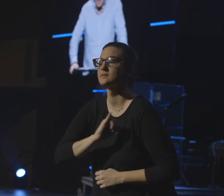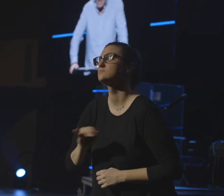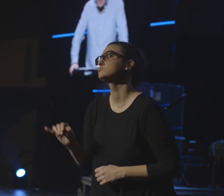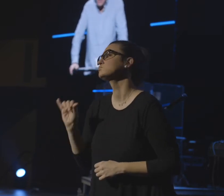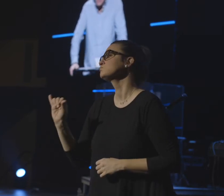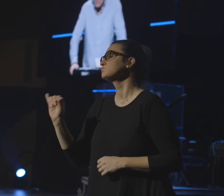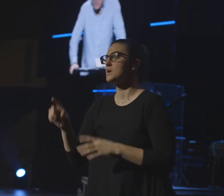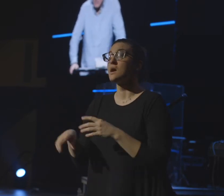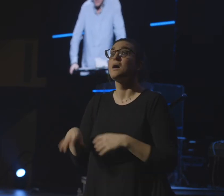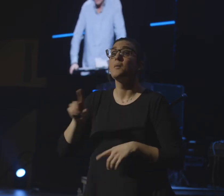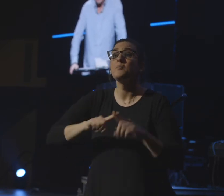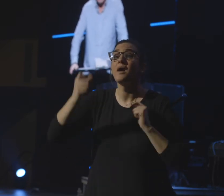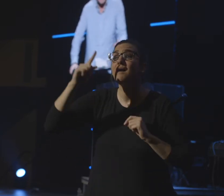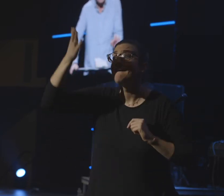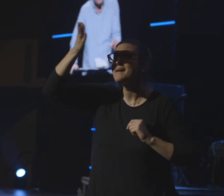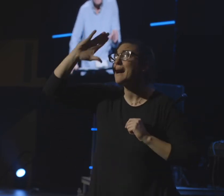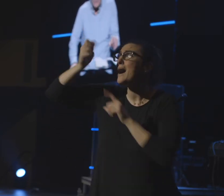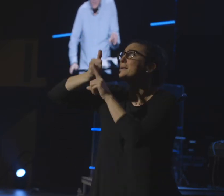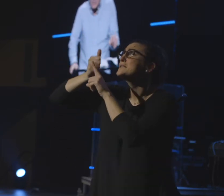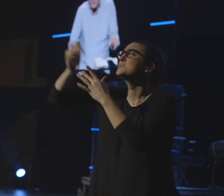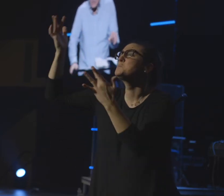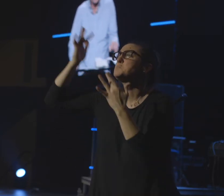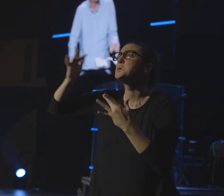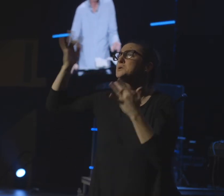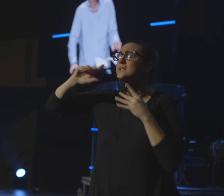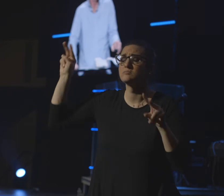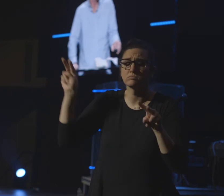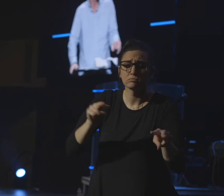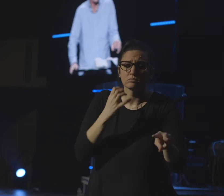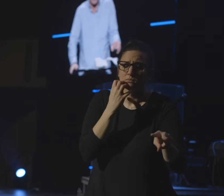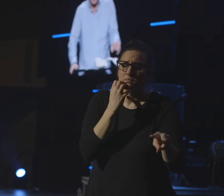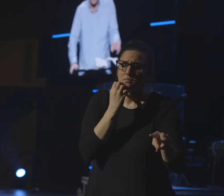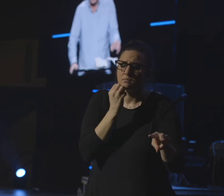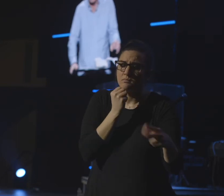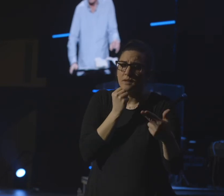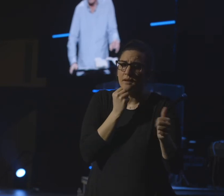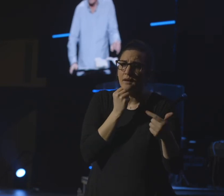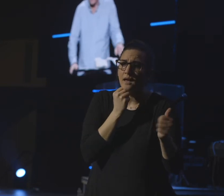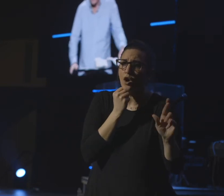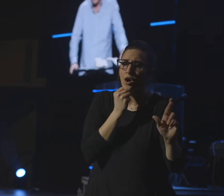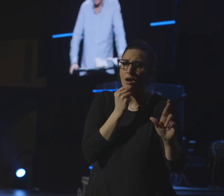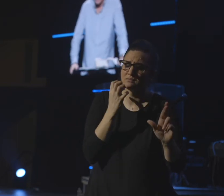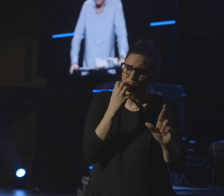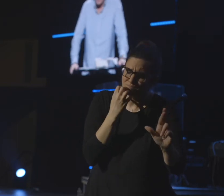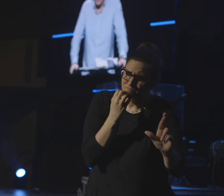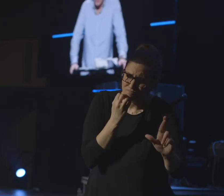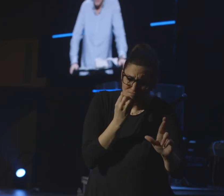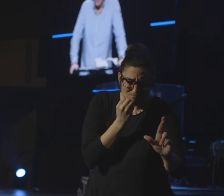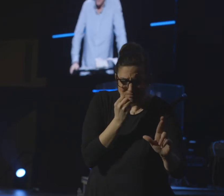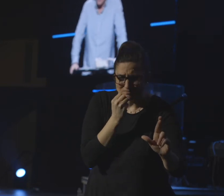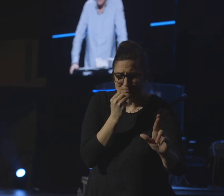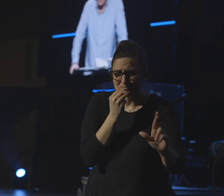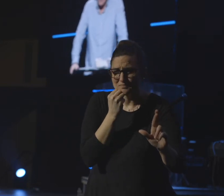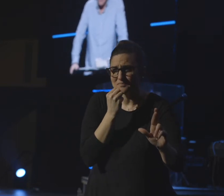That God, in his mercy, not only rescues this woman, who's been thrown out for the trash, kind of speaking, right?